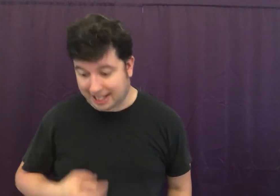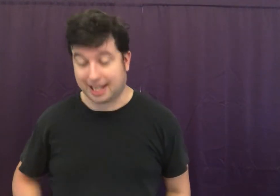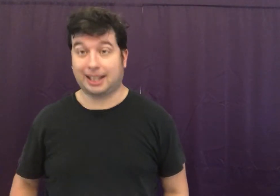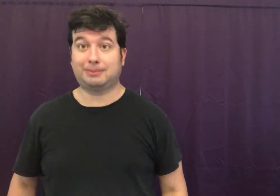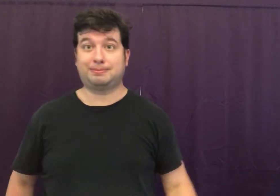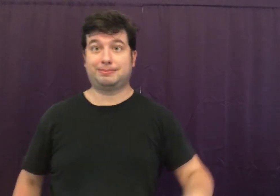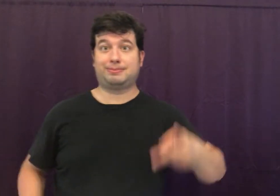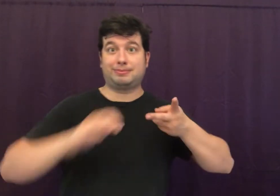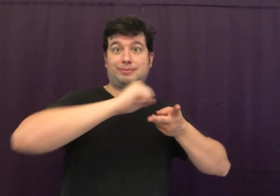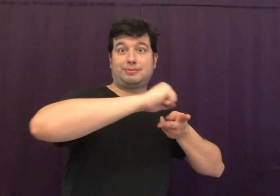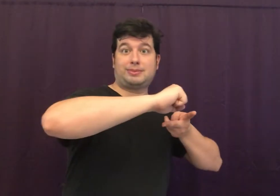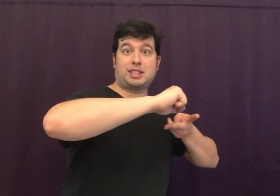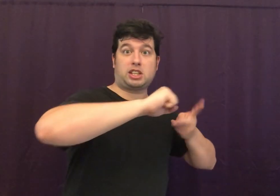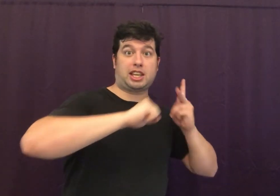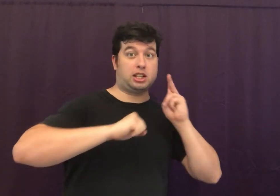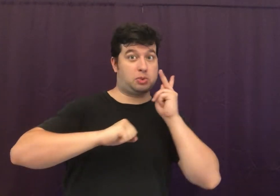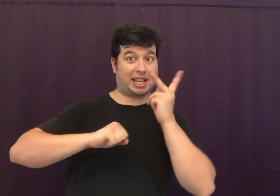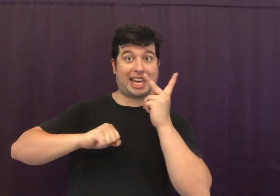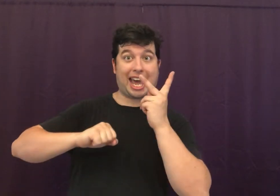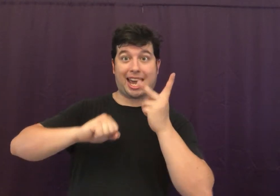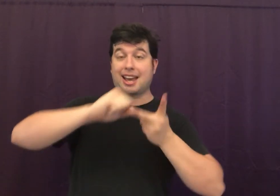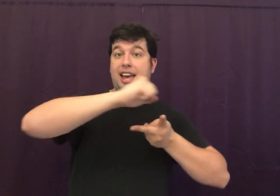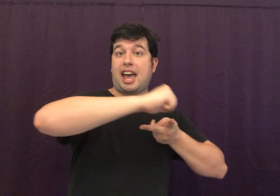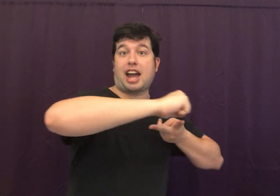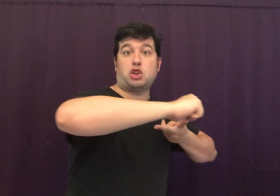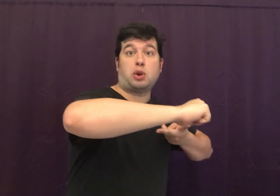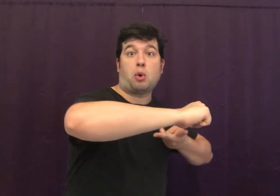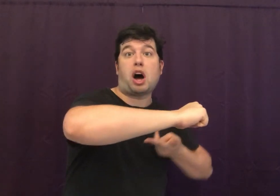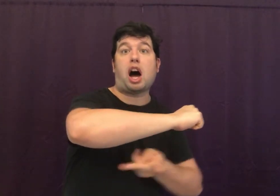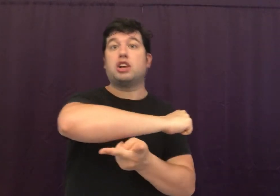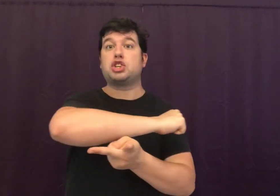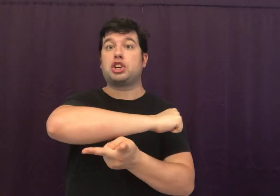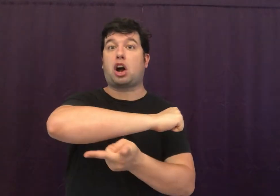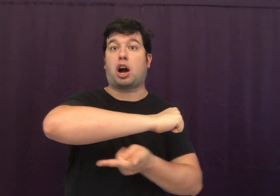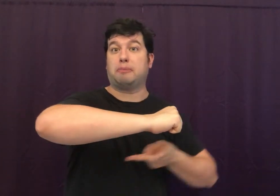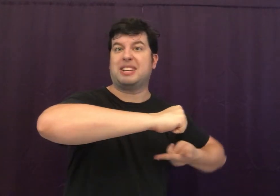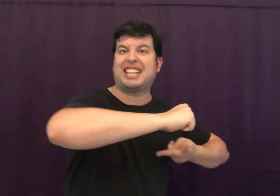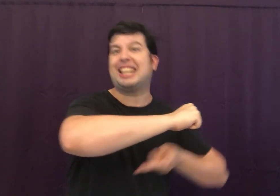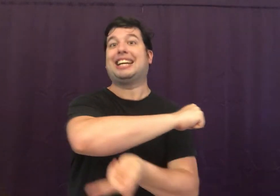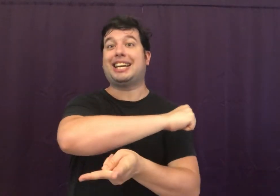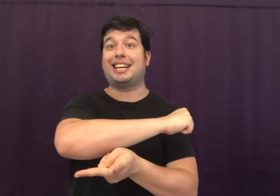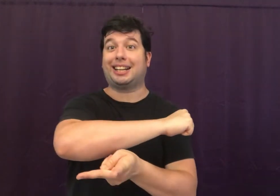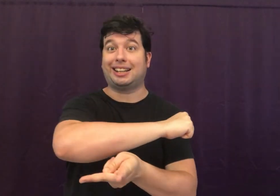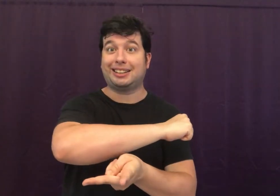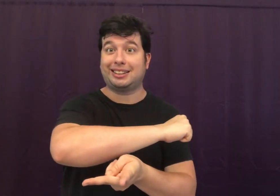Kill. Kill is with a K, and you go under your arm. Kill.